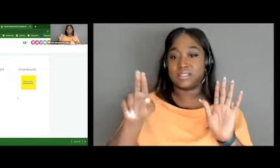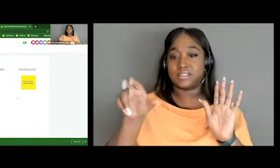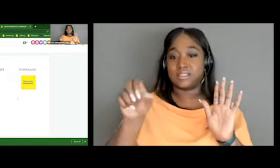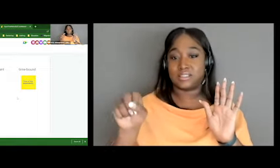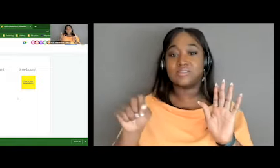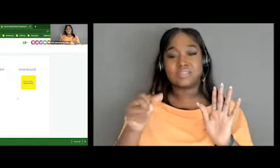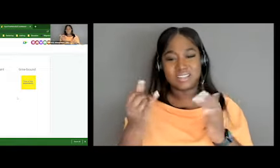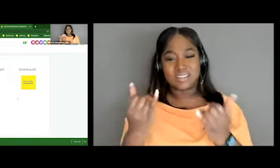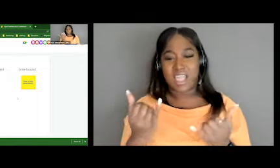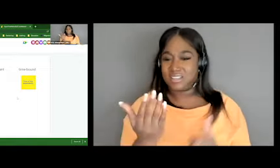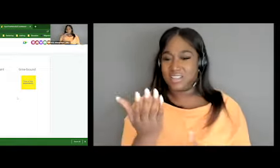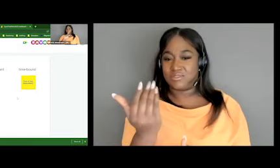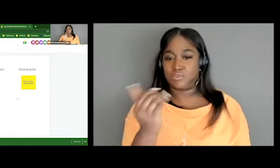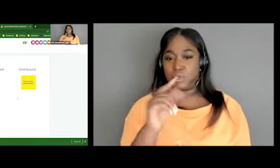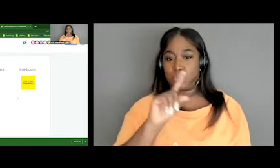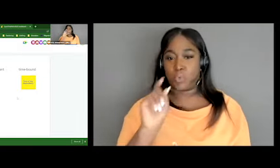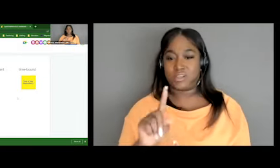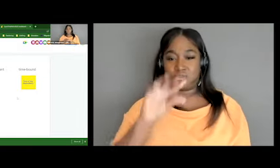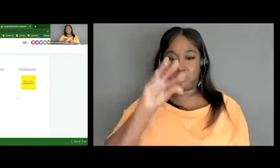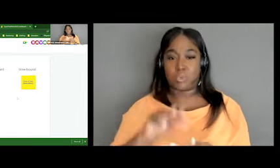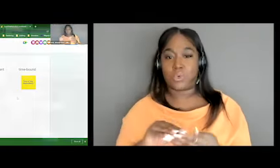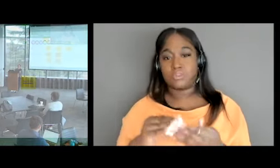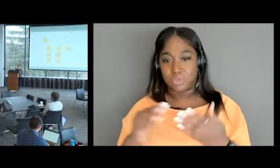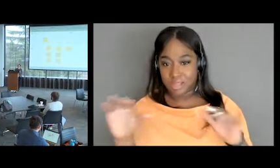agencies and opportunities to test right now.